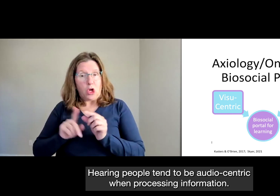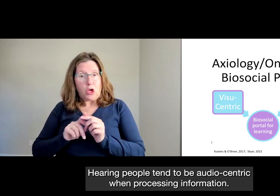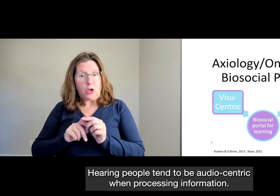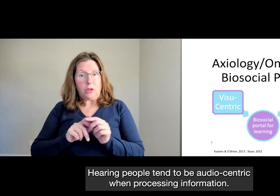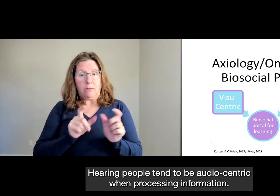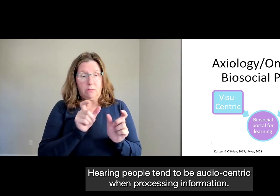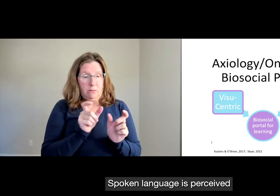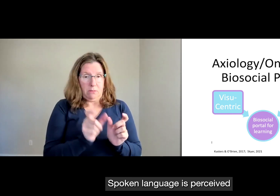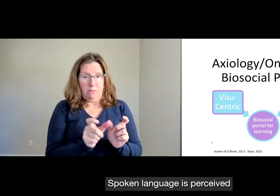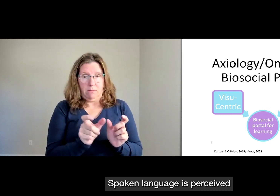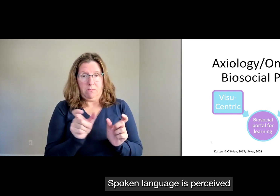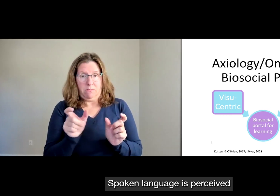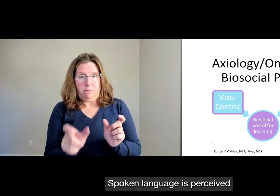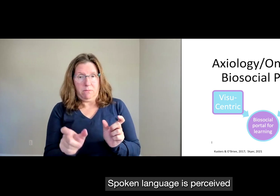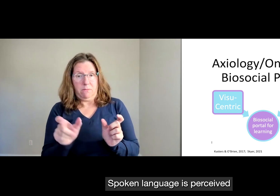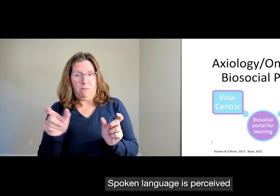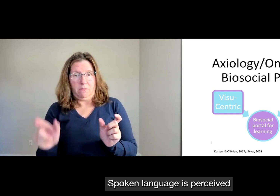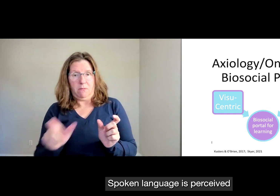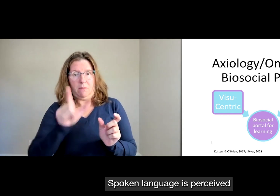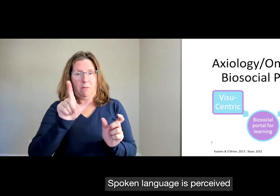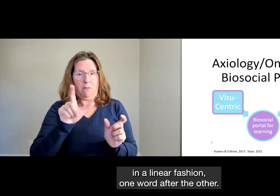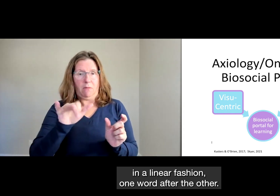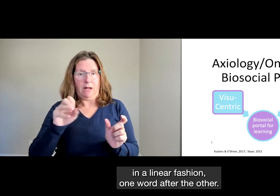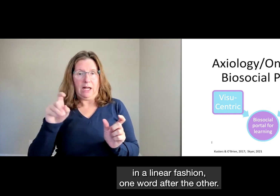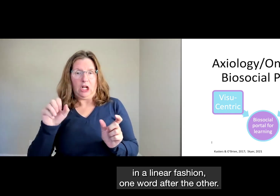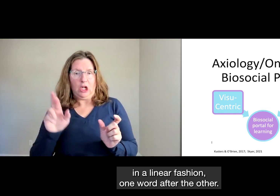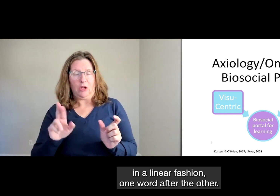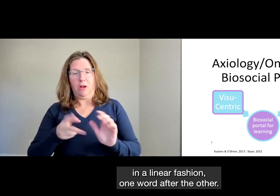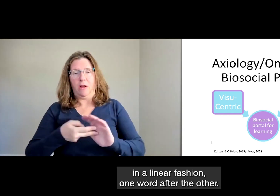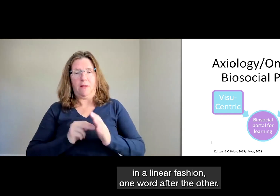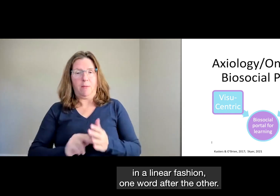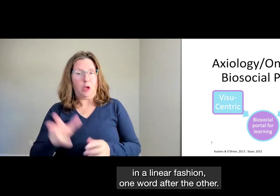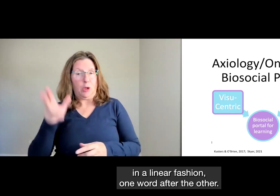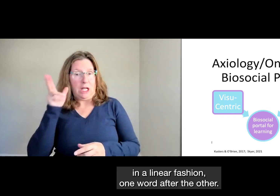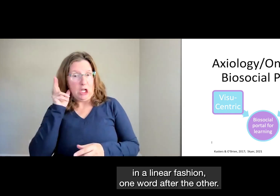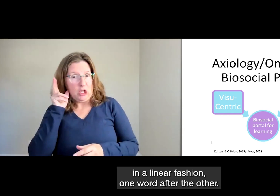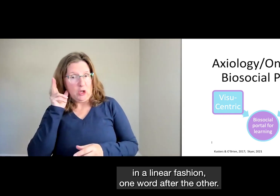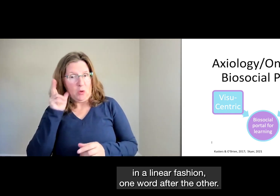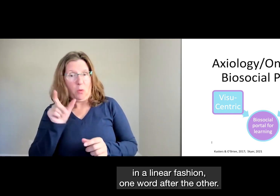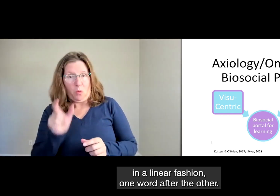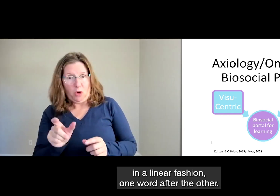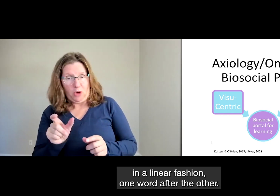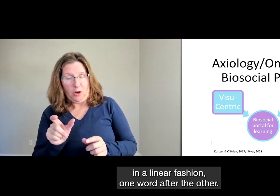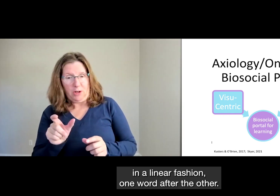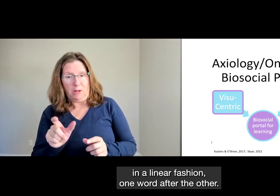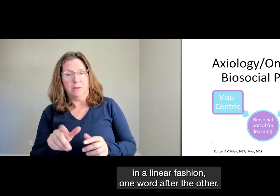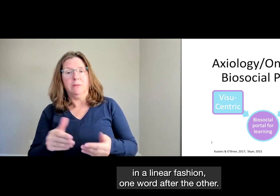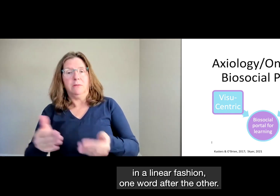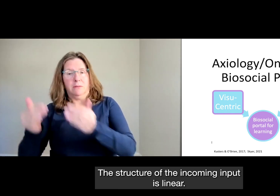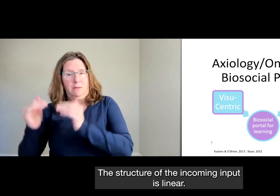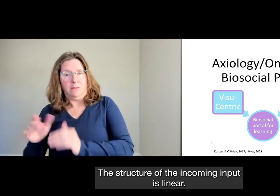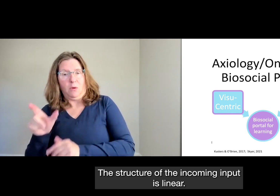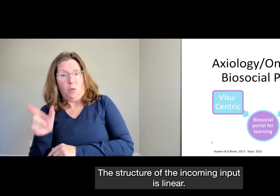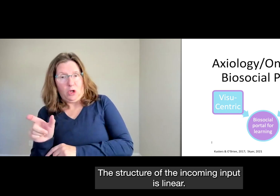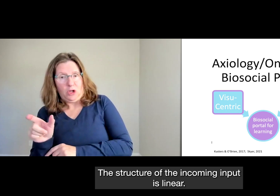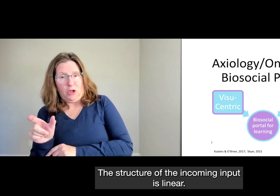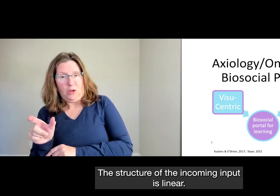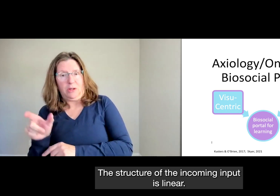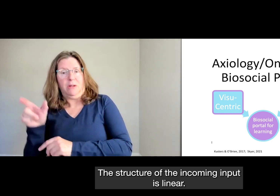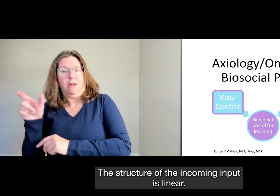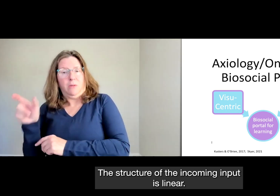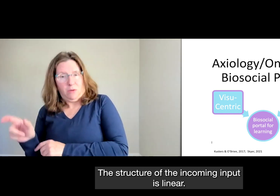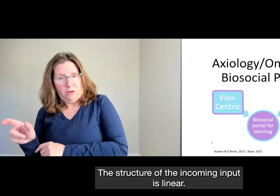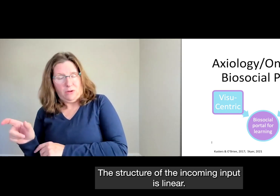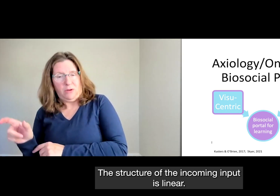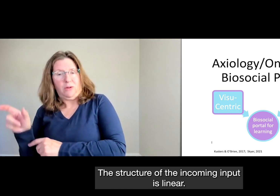information. Spoken language is perceived in a linear fashion, one word after the other. The structure of the